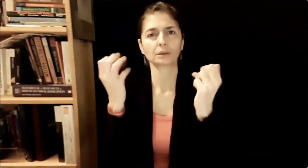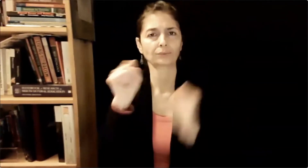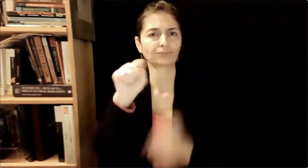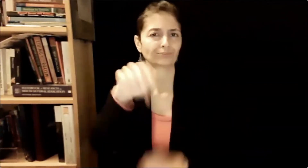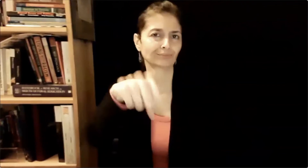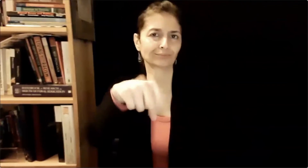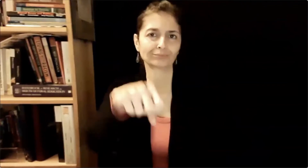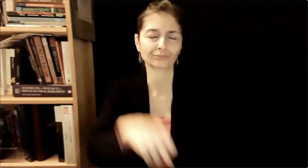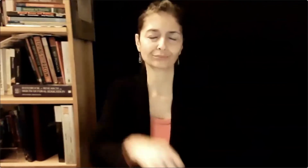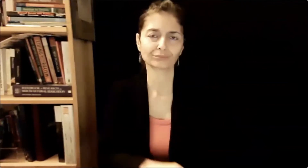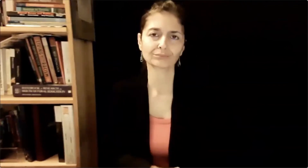sign.